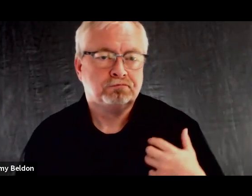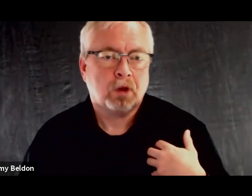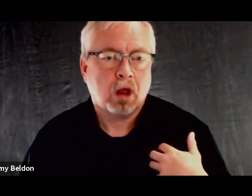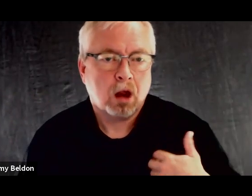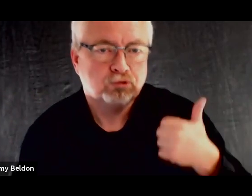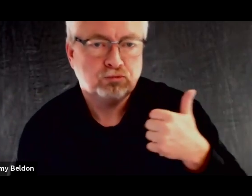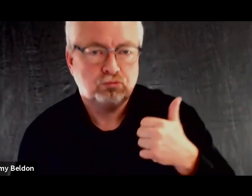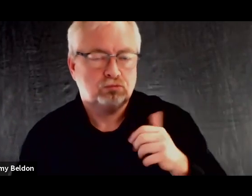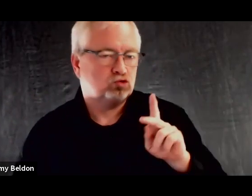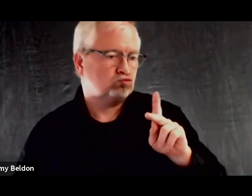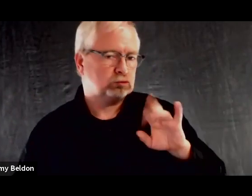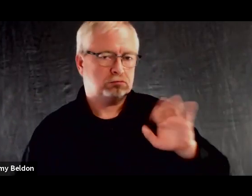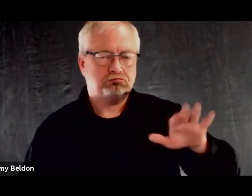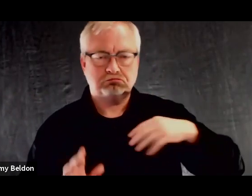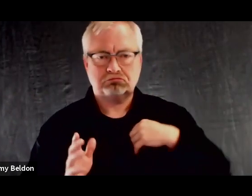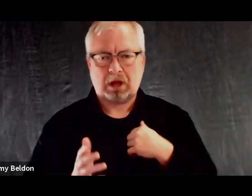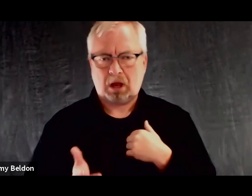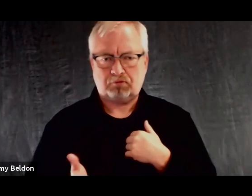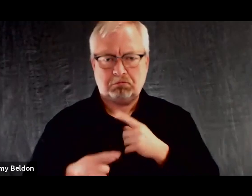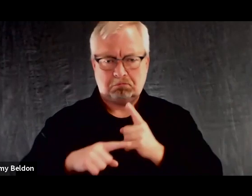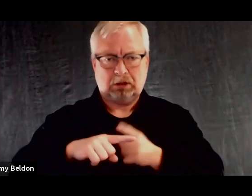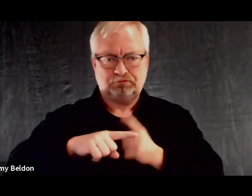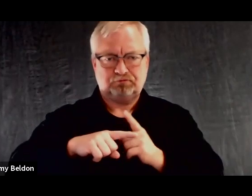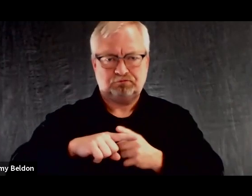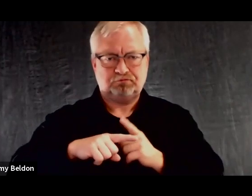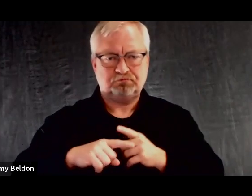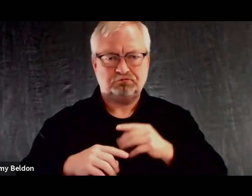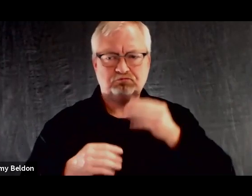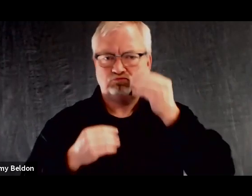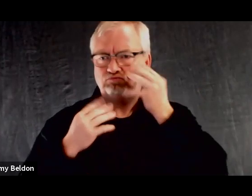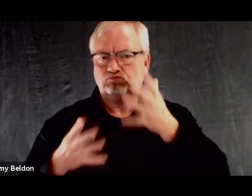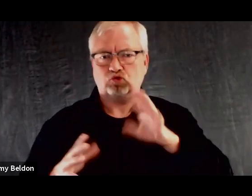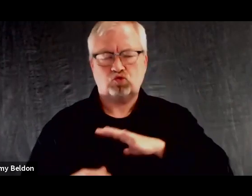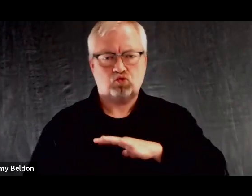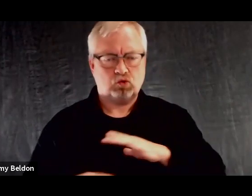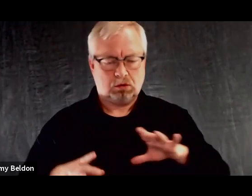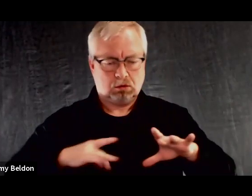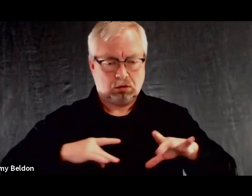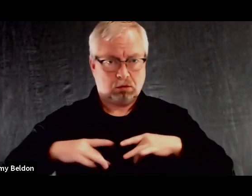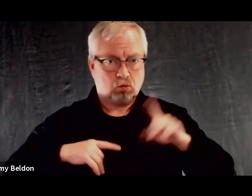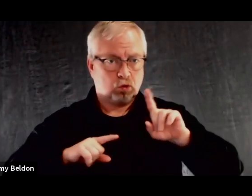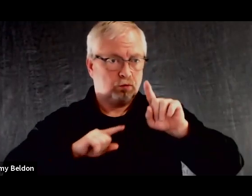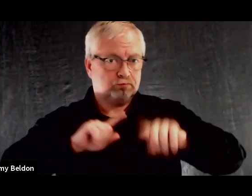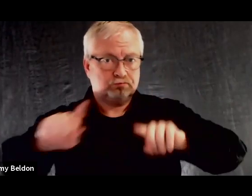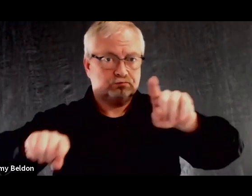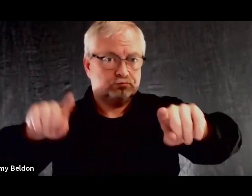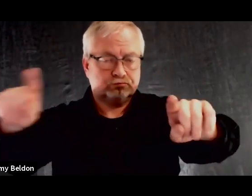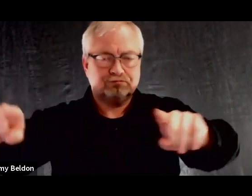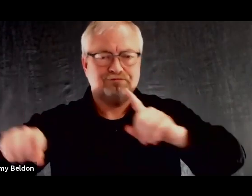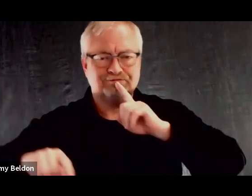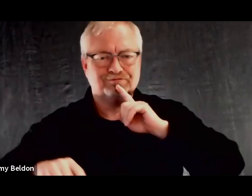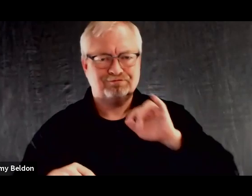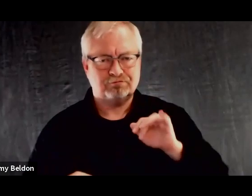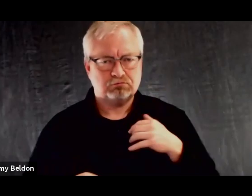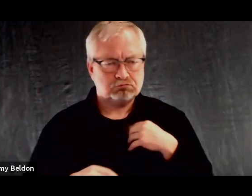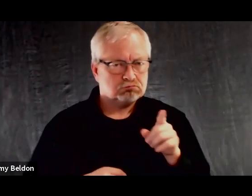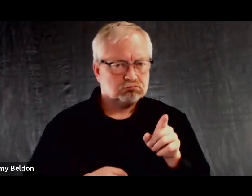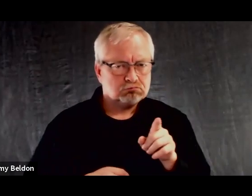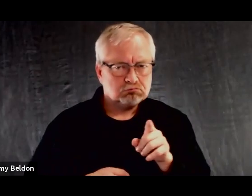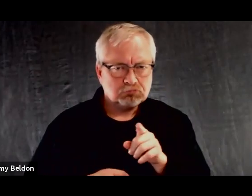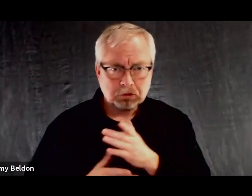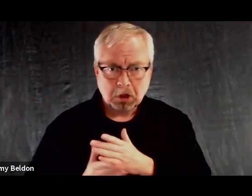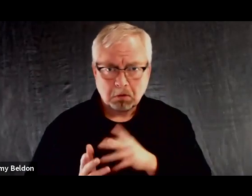there's transmission, and are we getting enough from the public to say, oh, we're in a good place now?